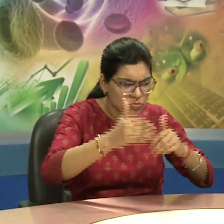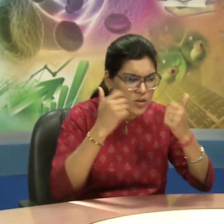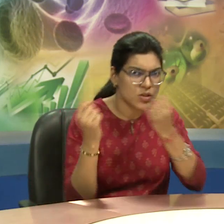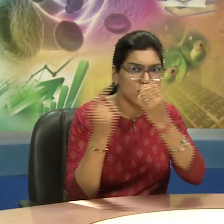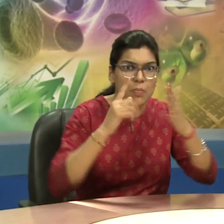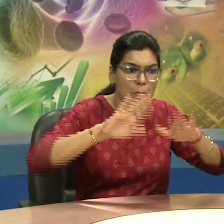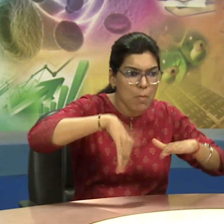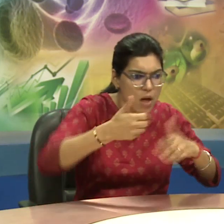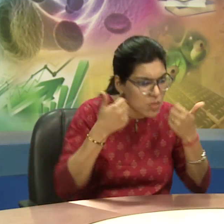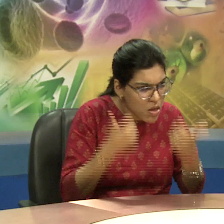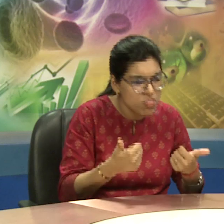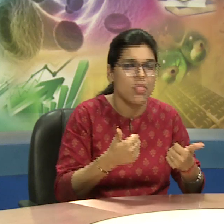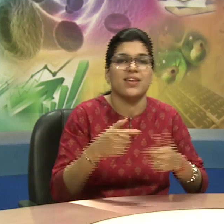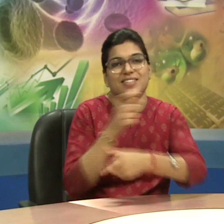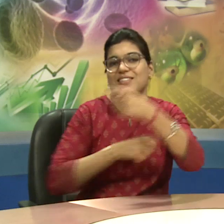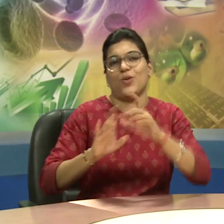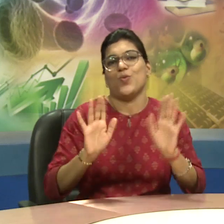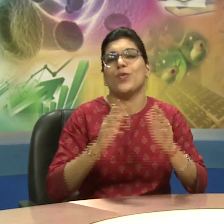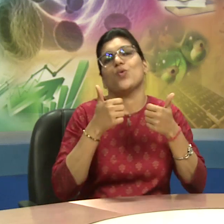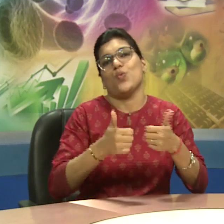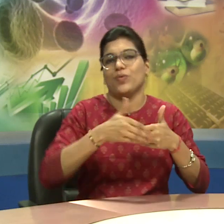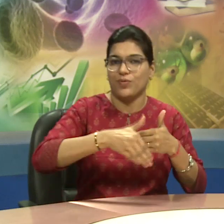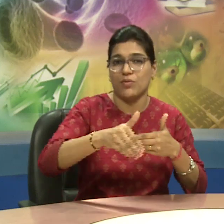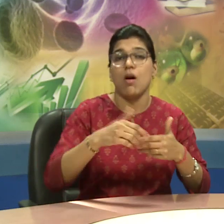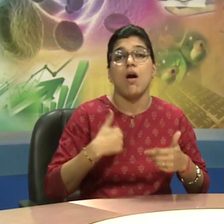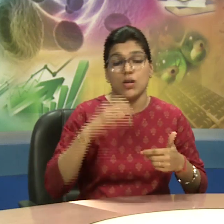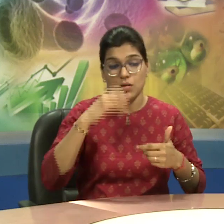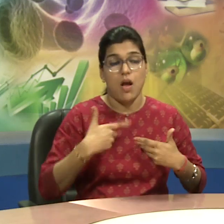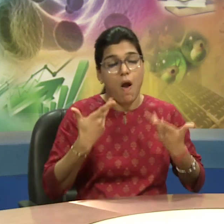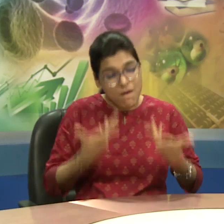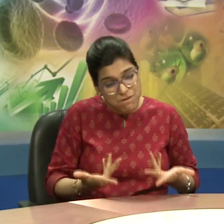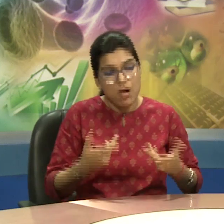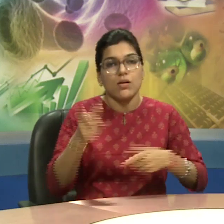You should maintain the proper guidelines of